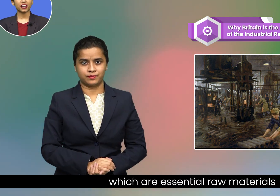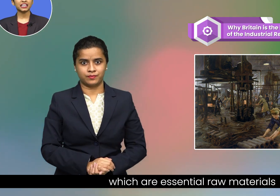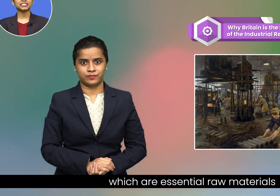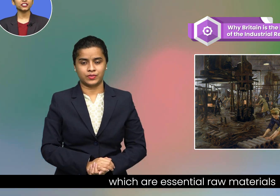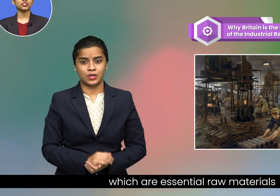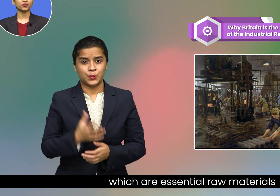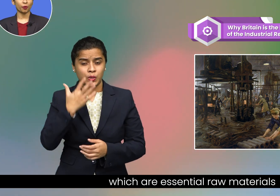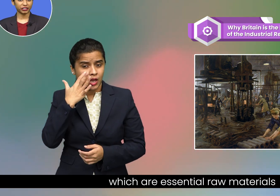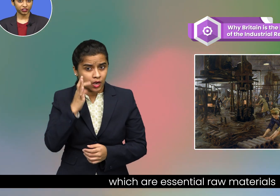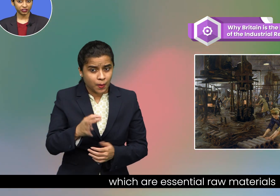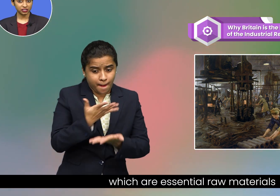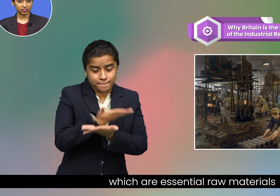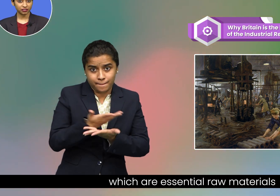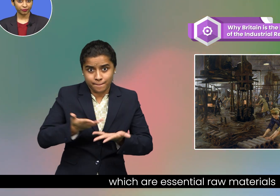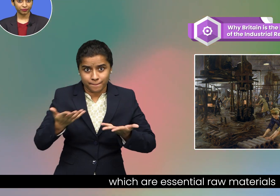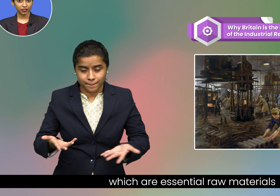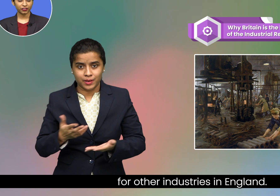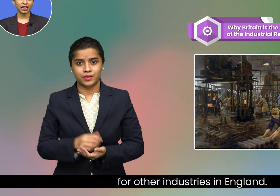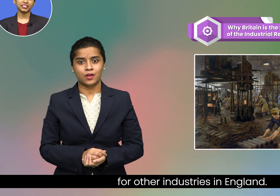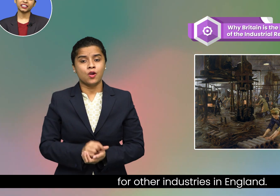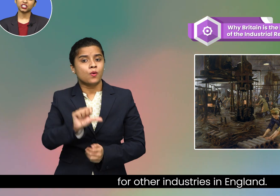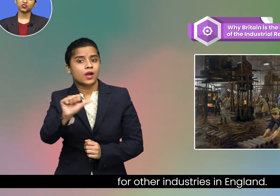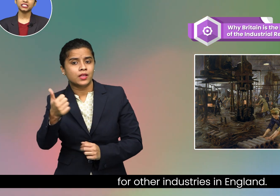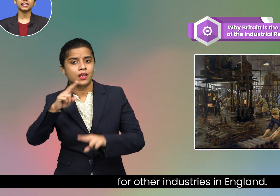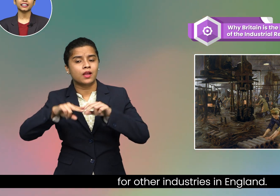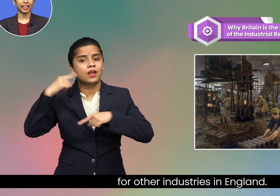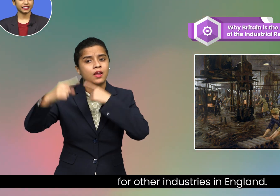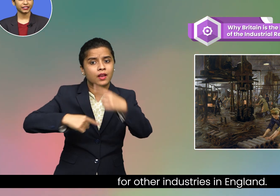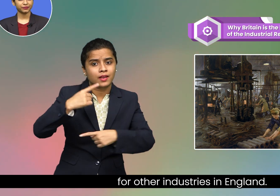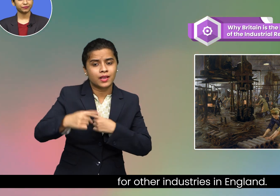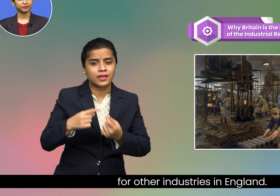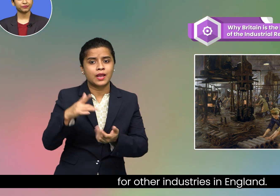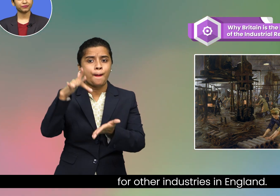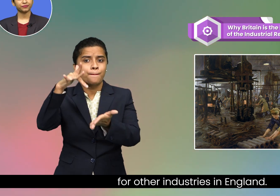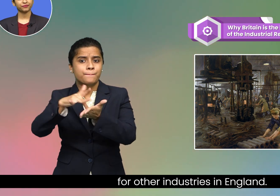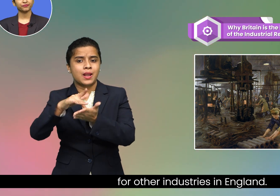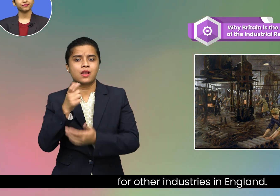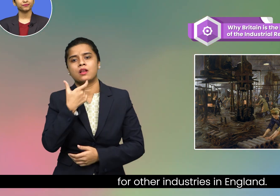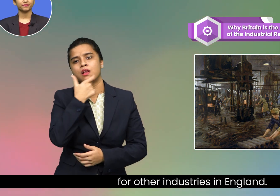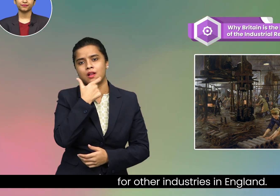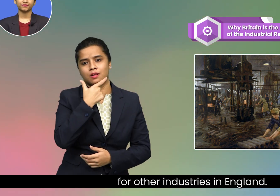which are essential raw materials for other industries in England.